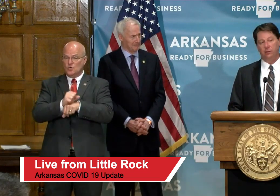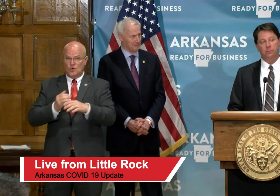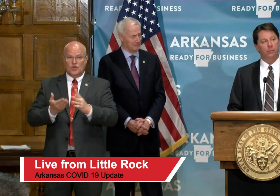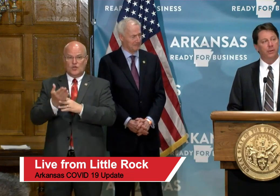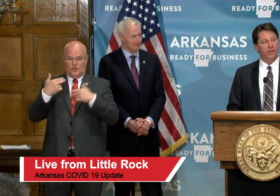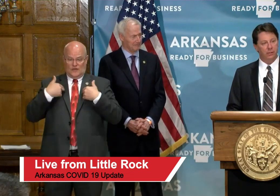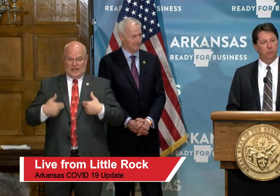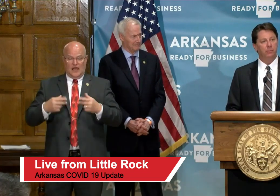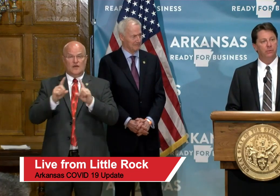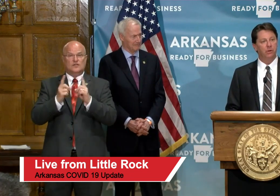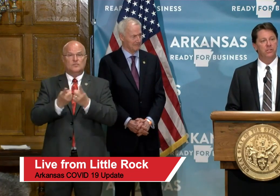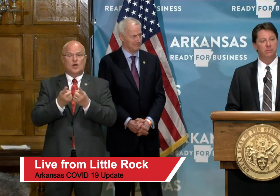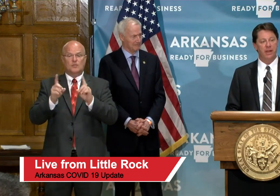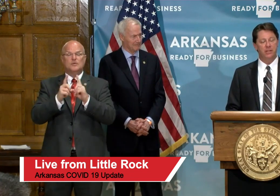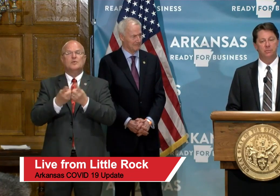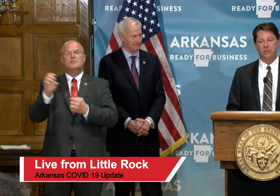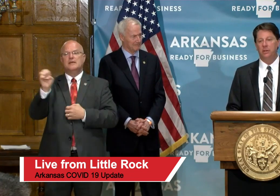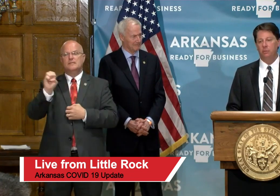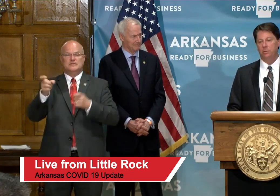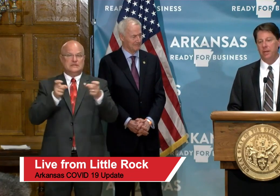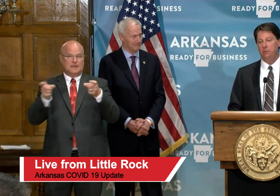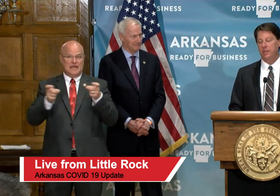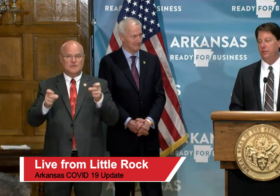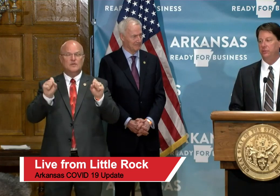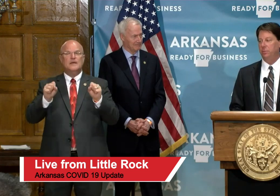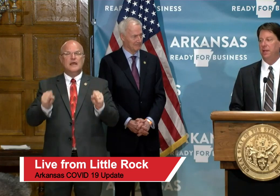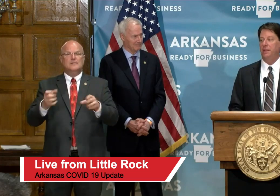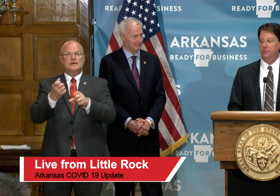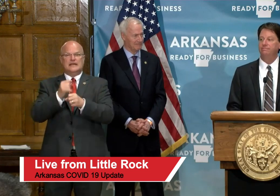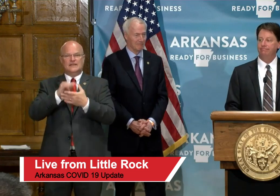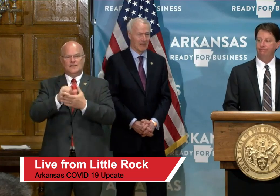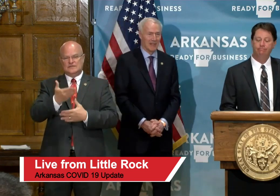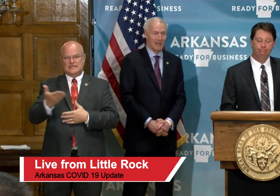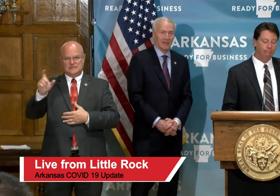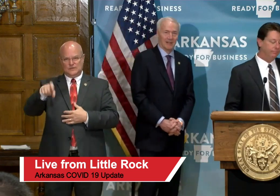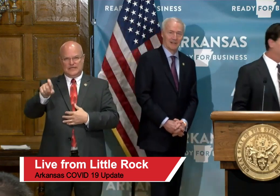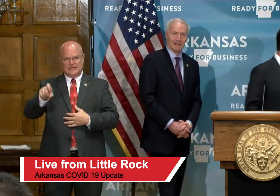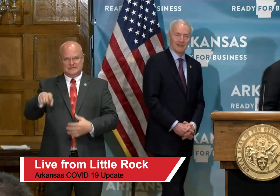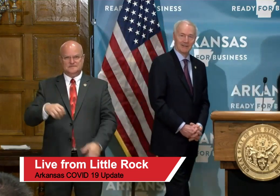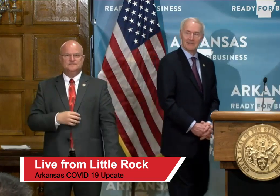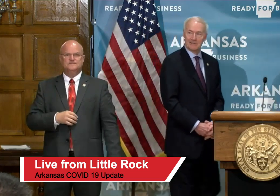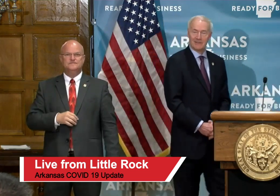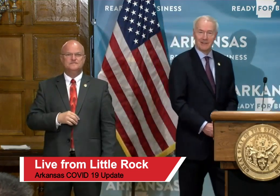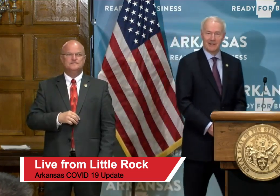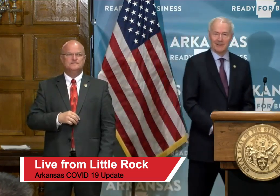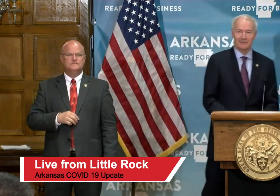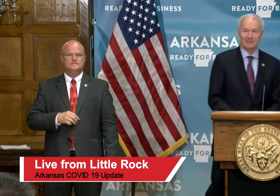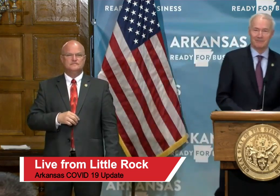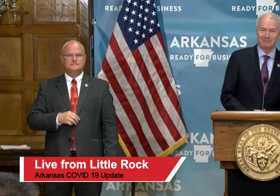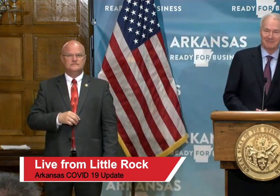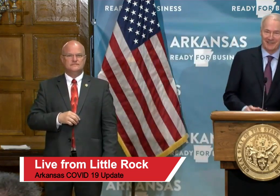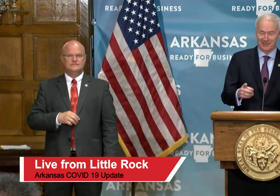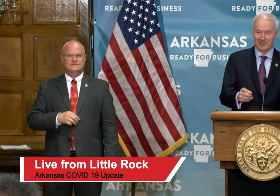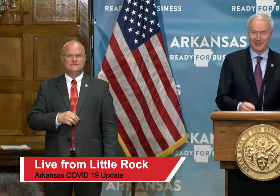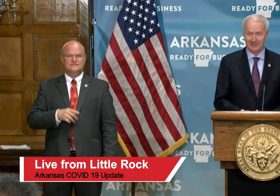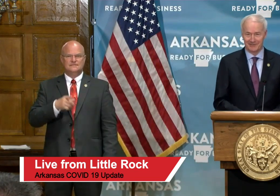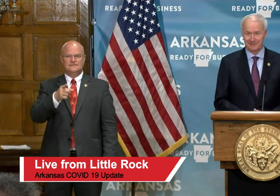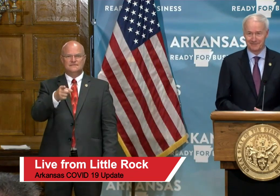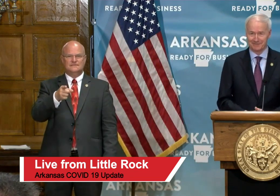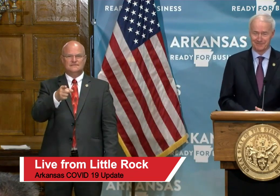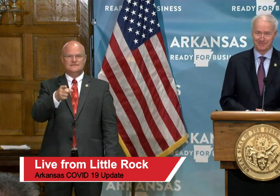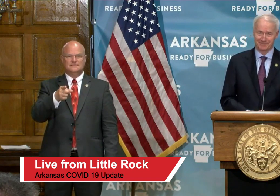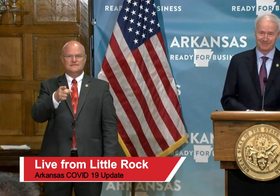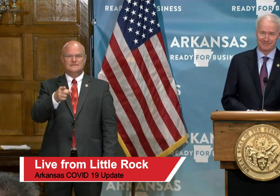through the health department and the Department of Emergency Management, we've been able to get those supplies. All right. Yes,